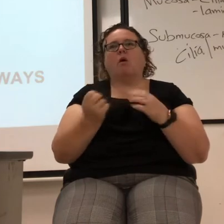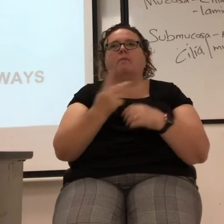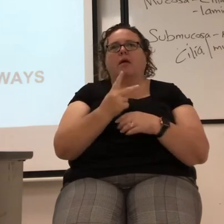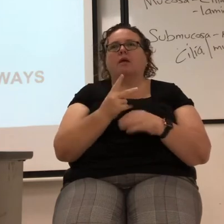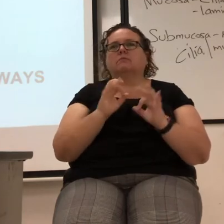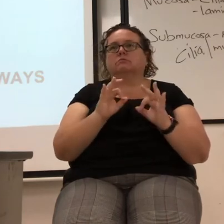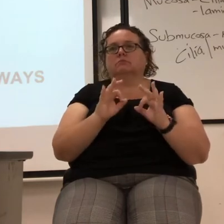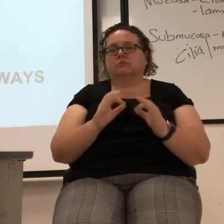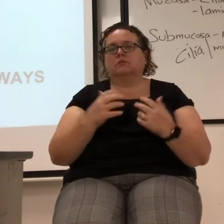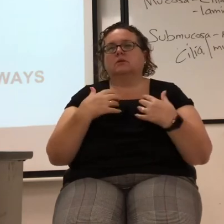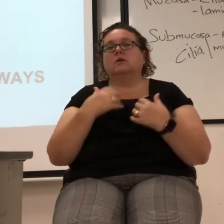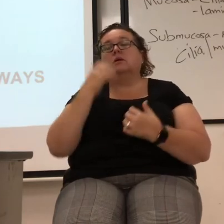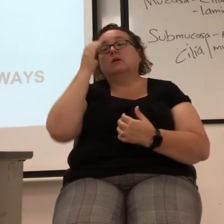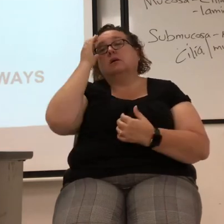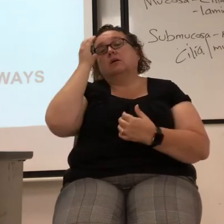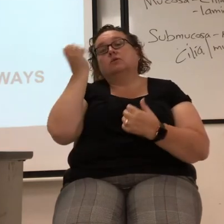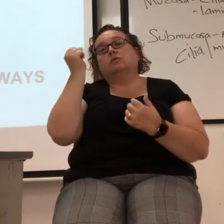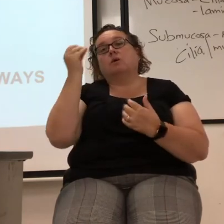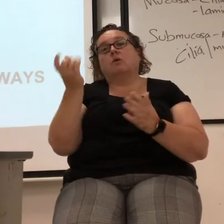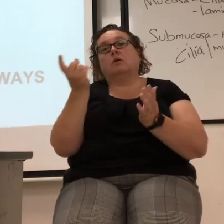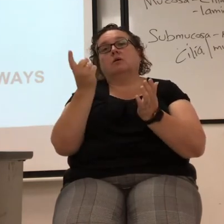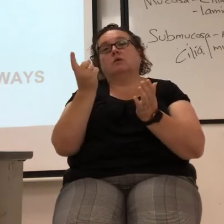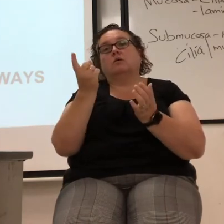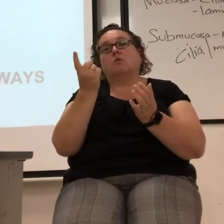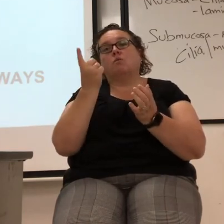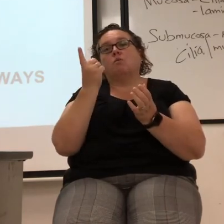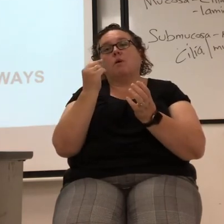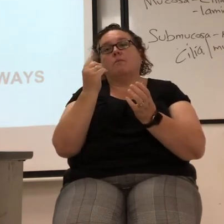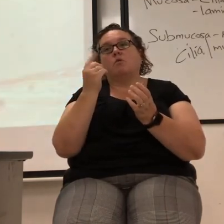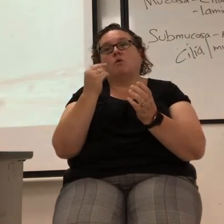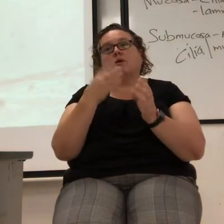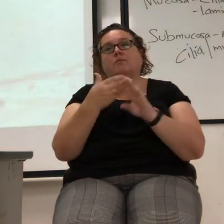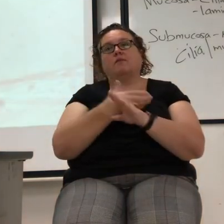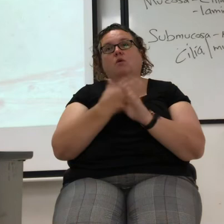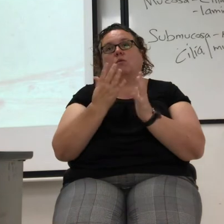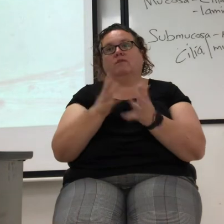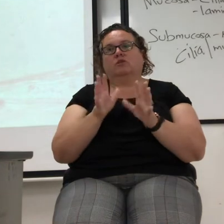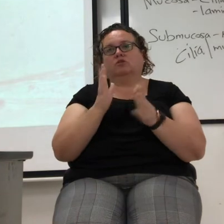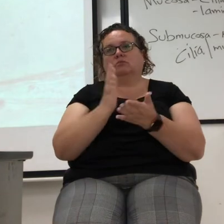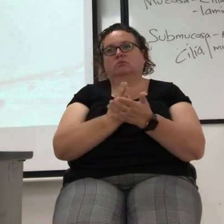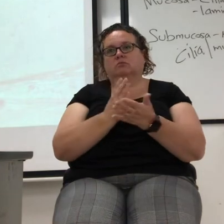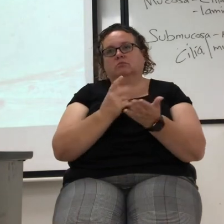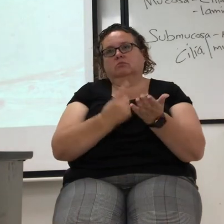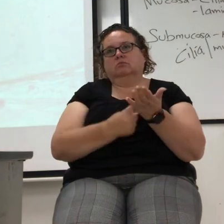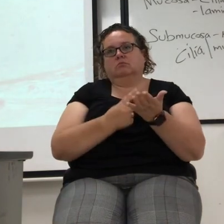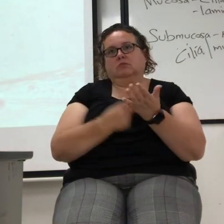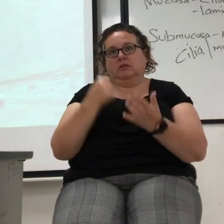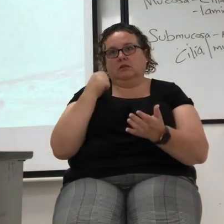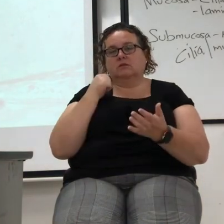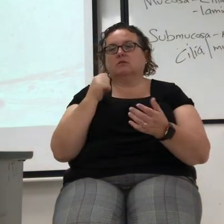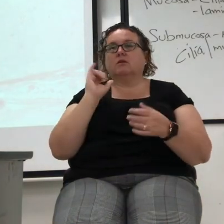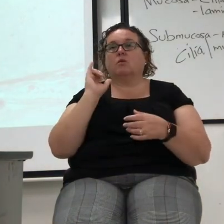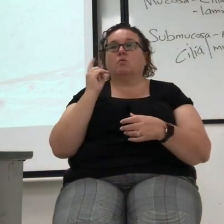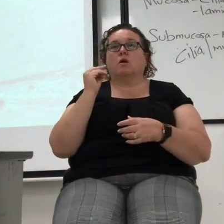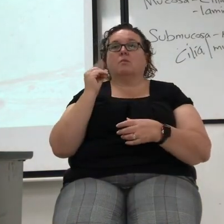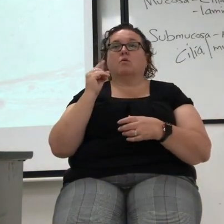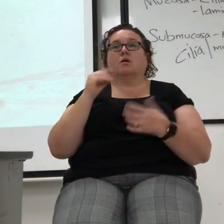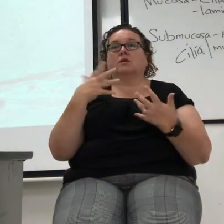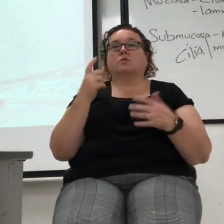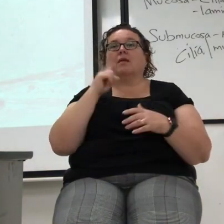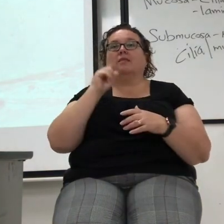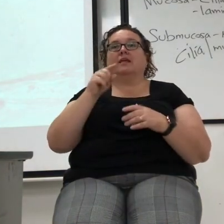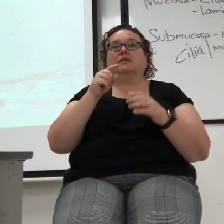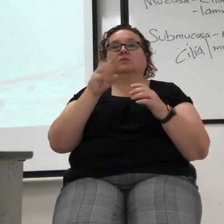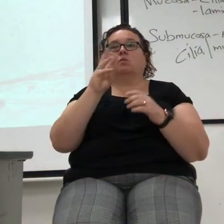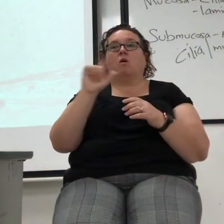All right, so one last thing before I leave the trachea down here. That is this wall